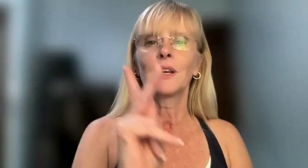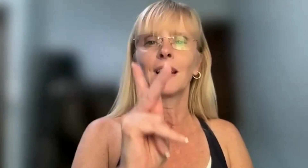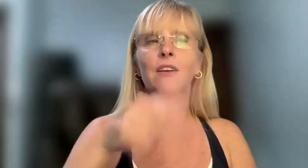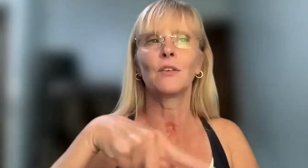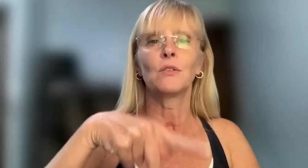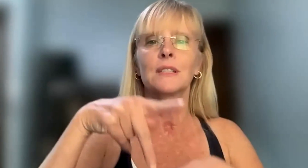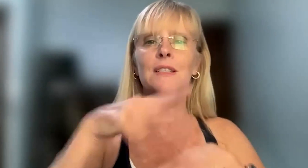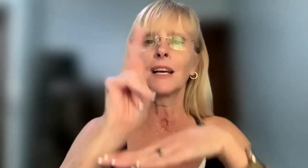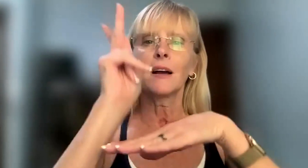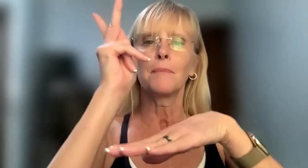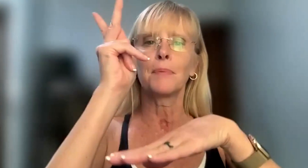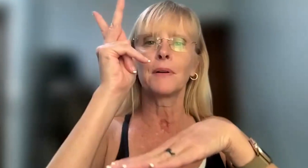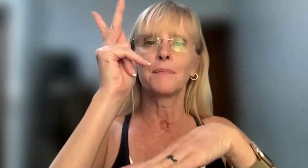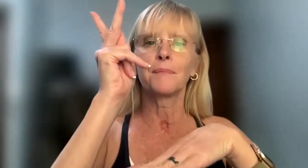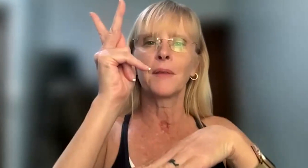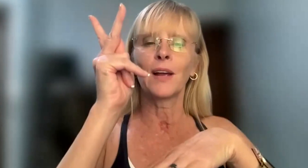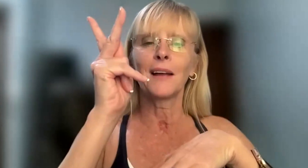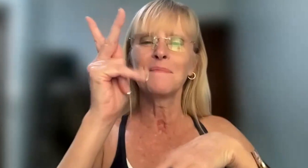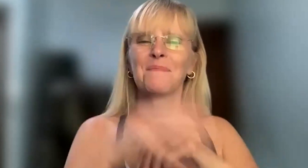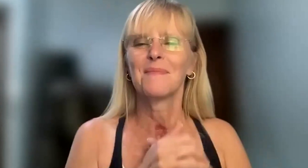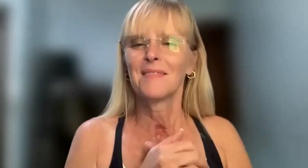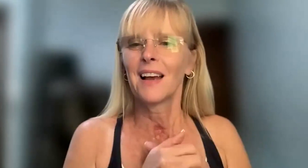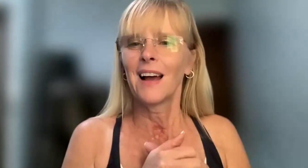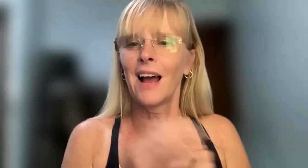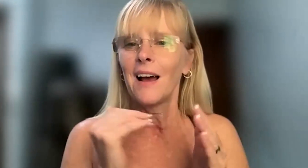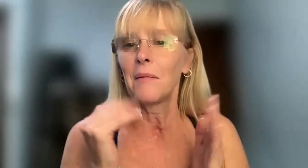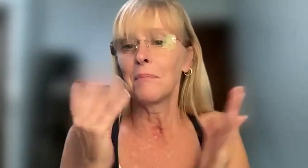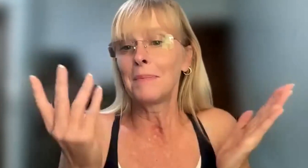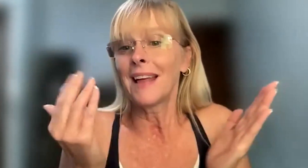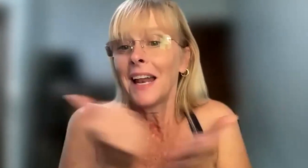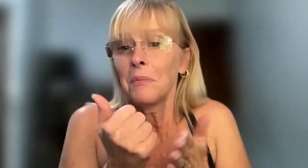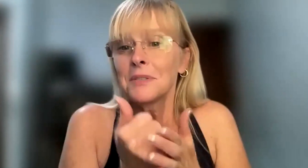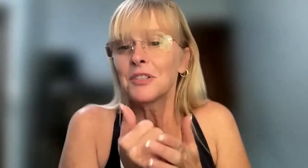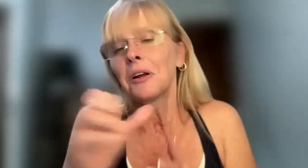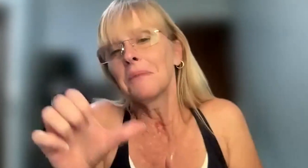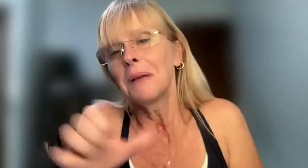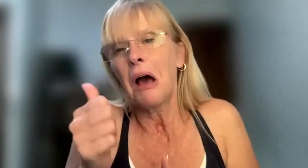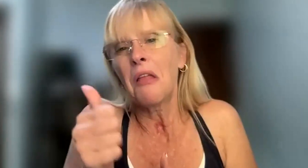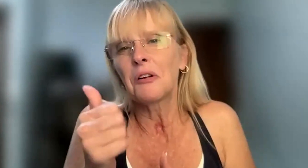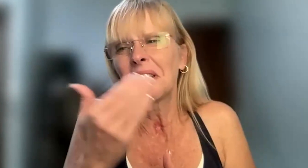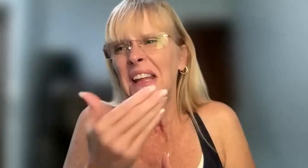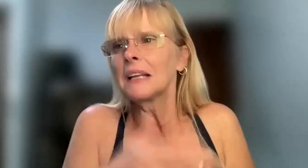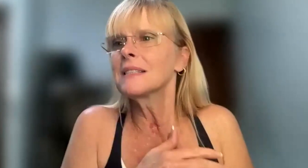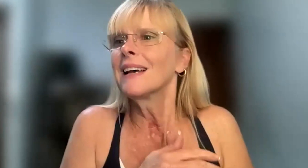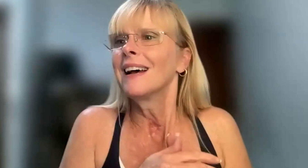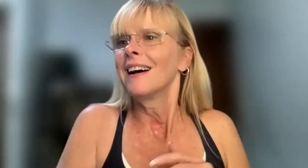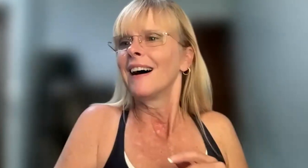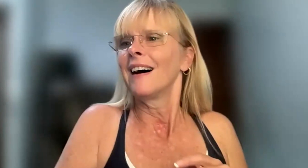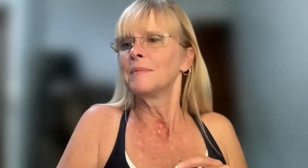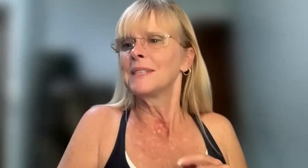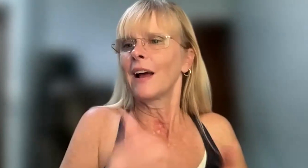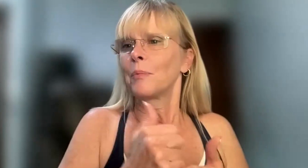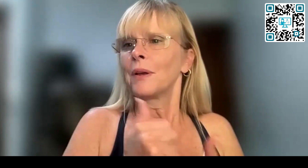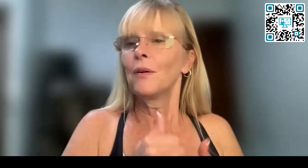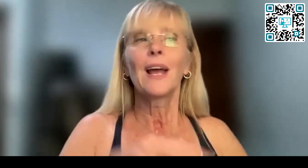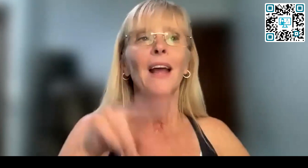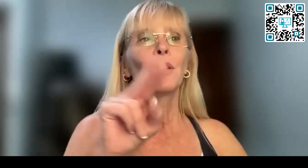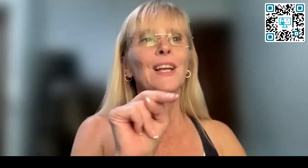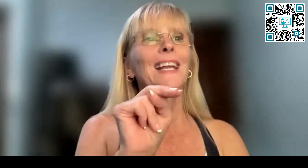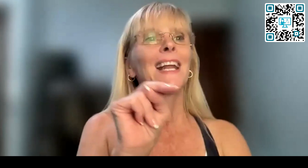kick. You just kick up, okay? Maybe that helps. There could be other things to help you. Okay, we're looking at